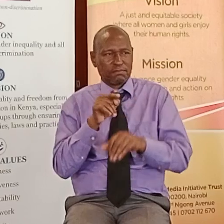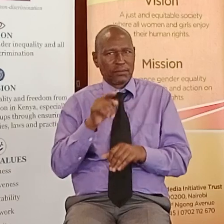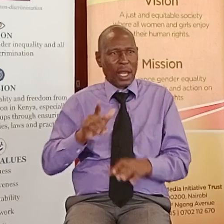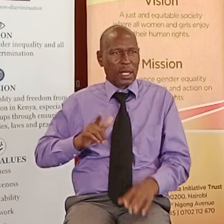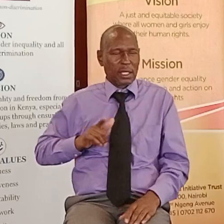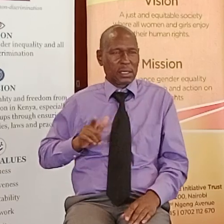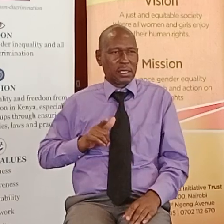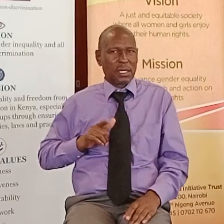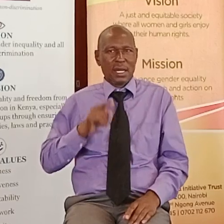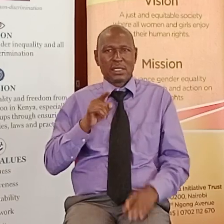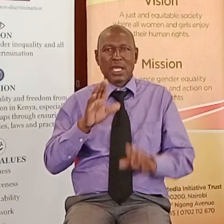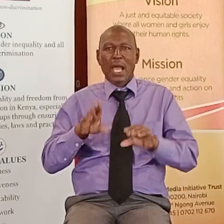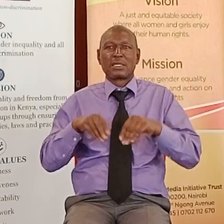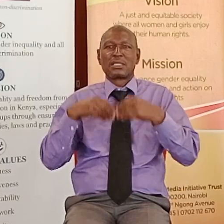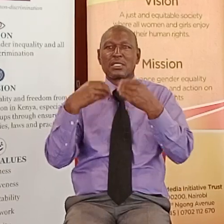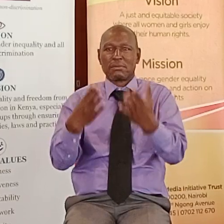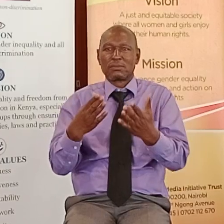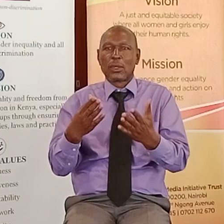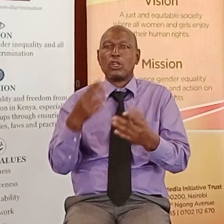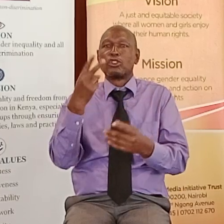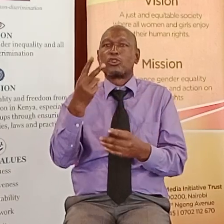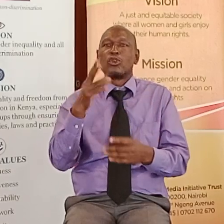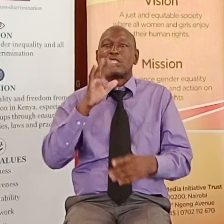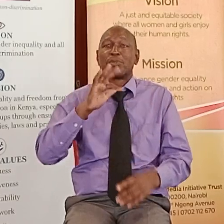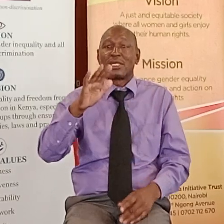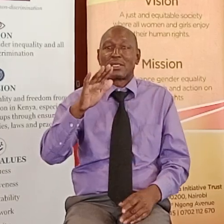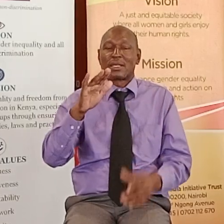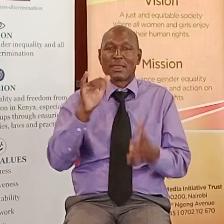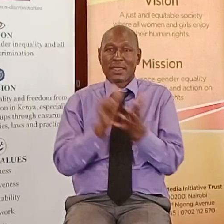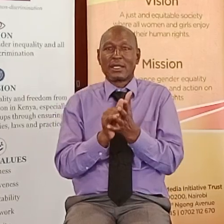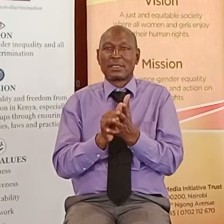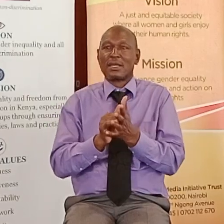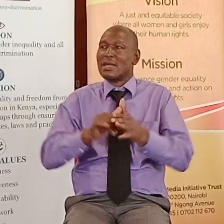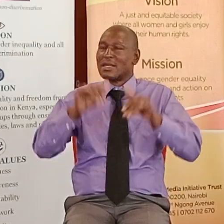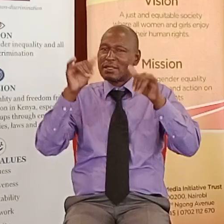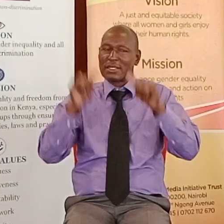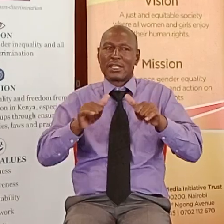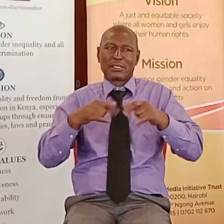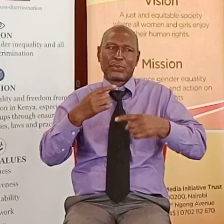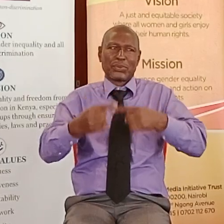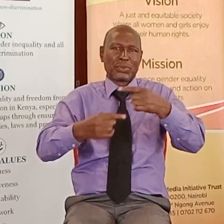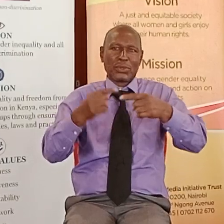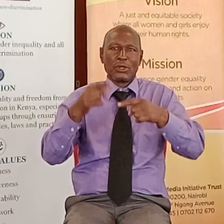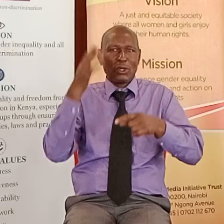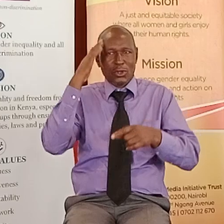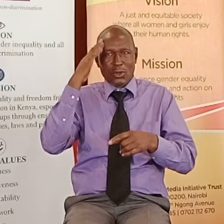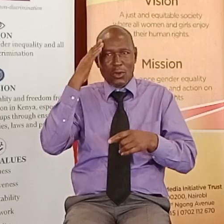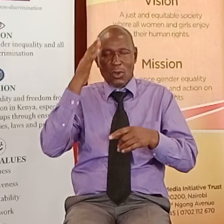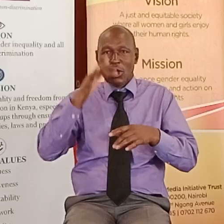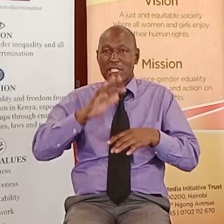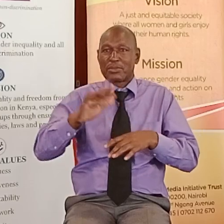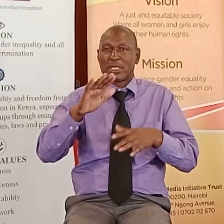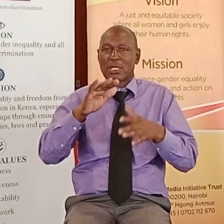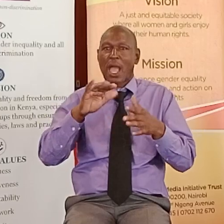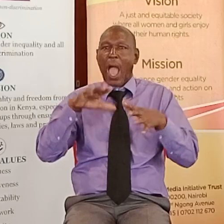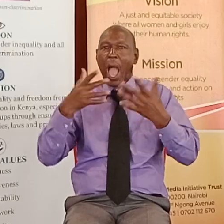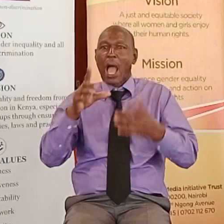has delivered two speeches that makes everybody on the table uncomfortable. If you remember the speech of "How dare you?" And